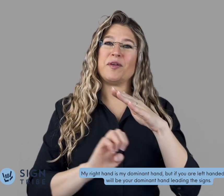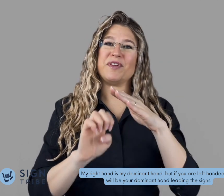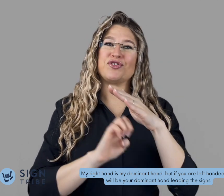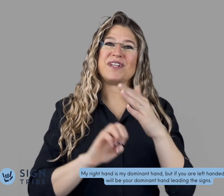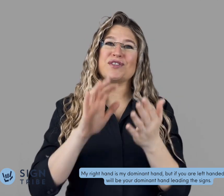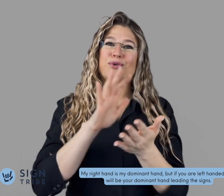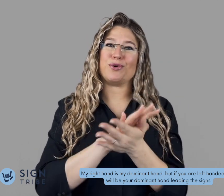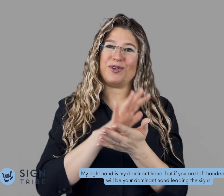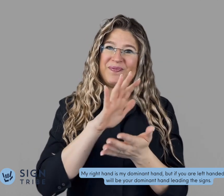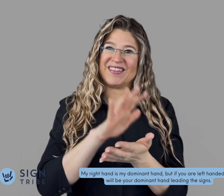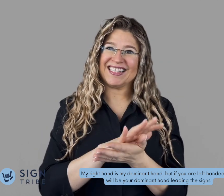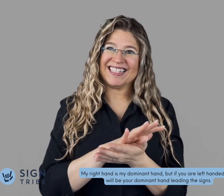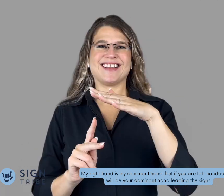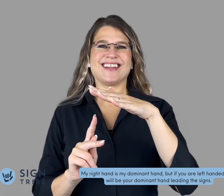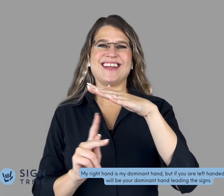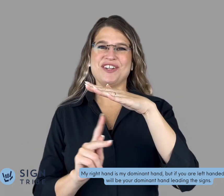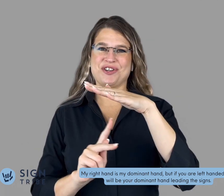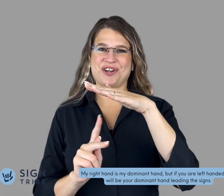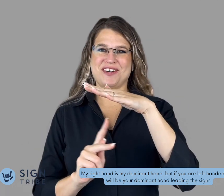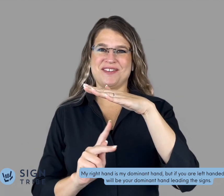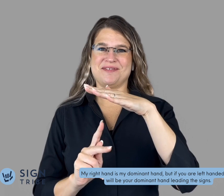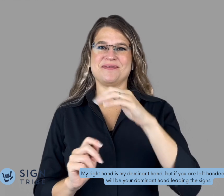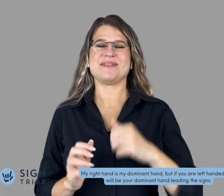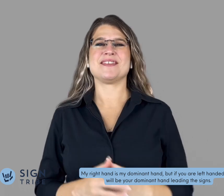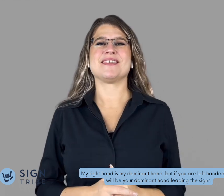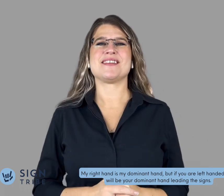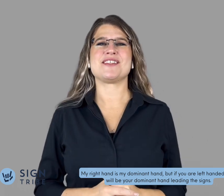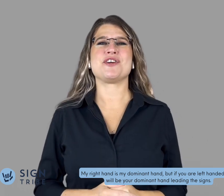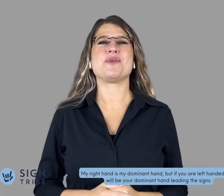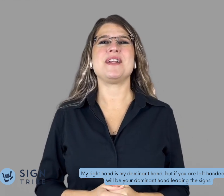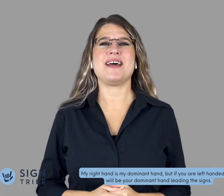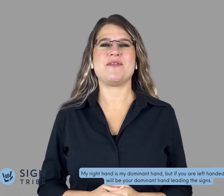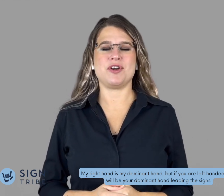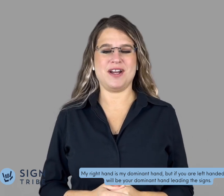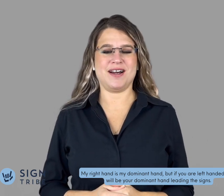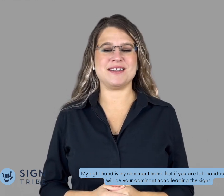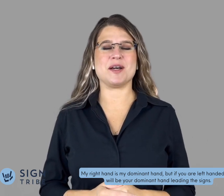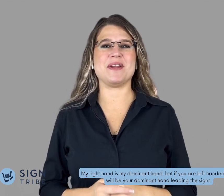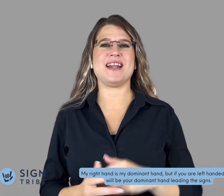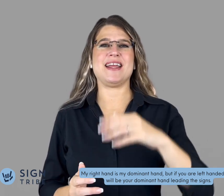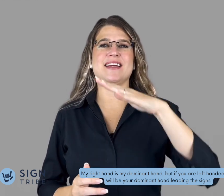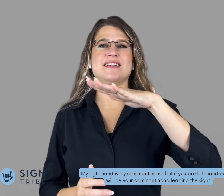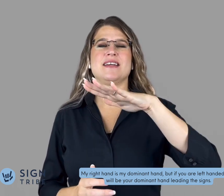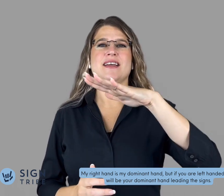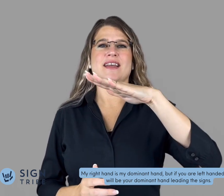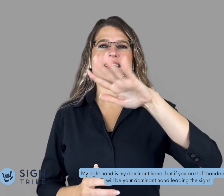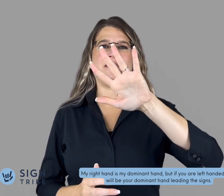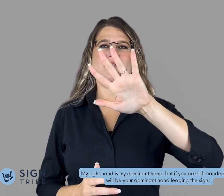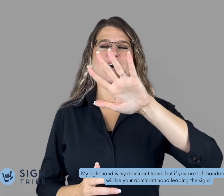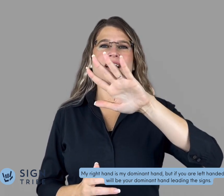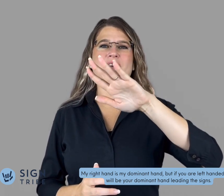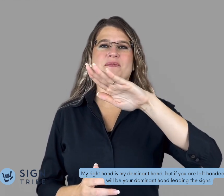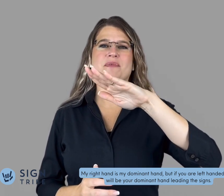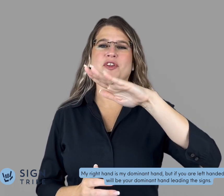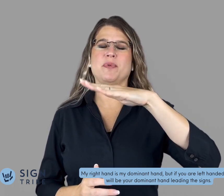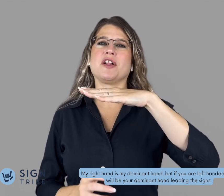Elementary school. Kindergarten. So you're going to have your non-dominant hand in a 5, a little bit